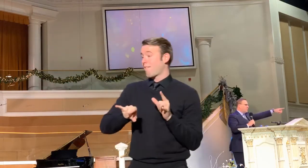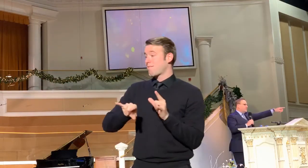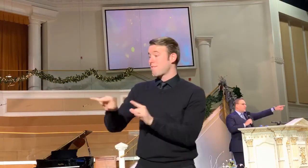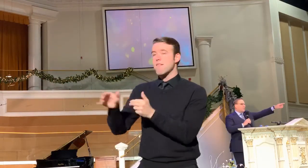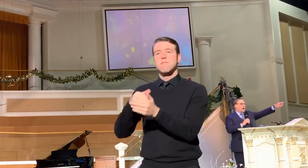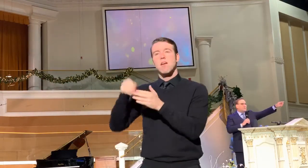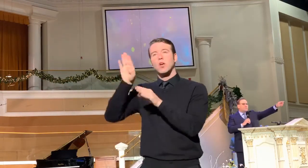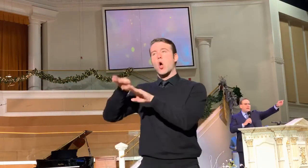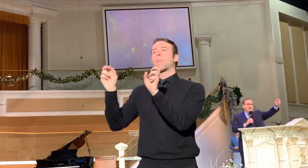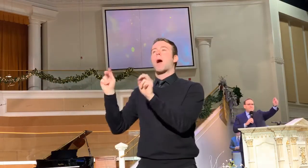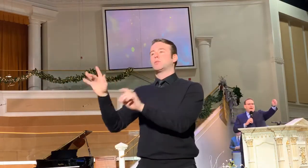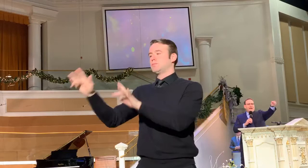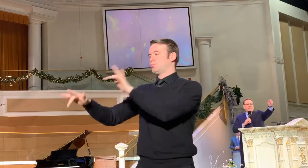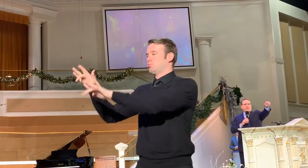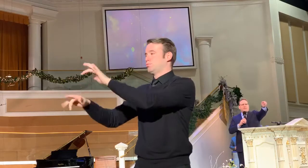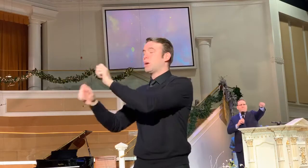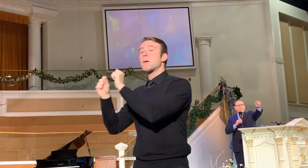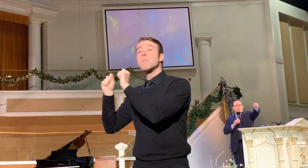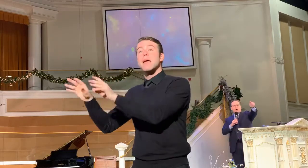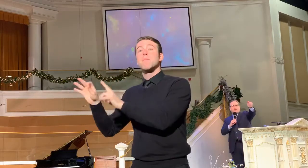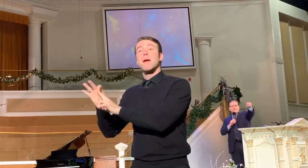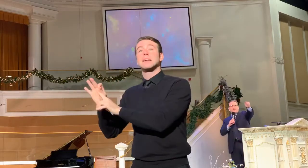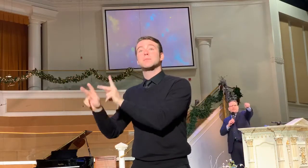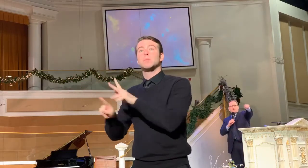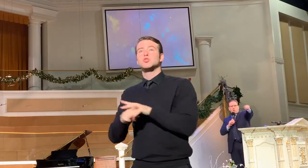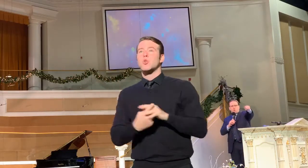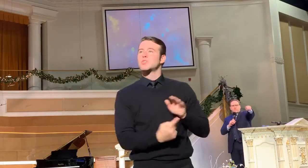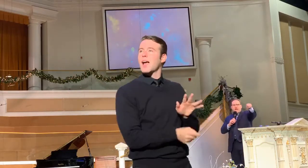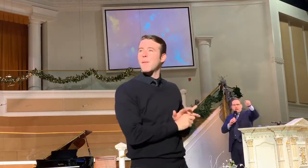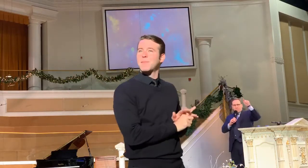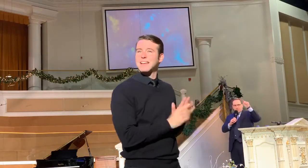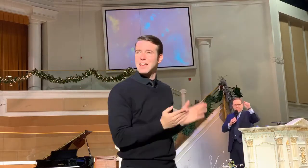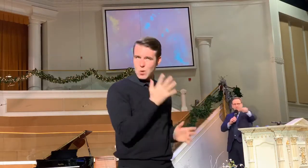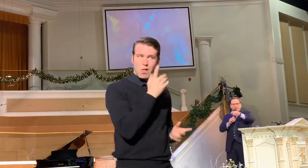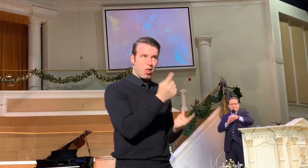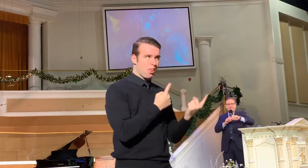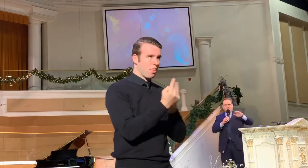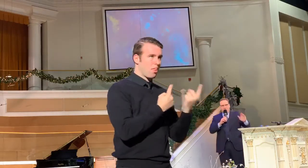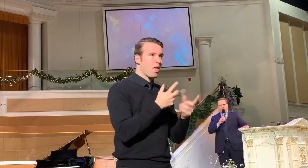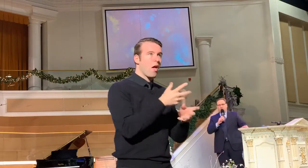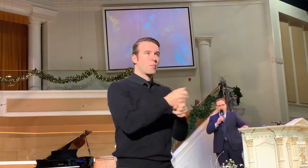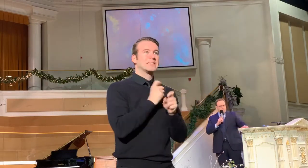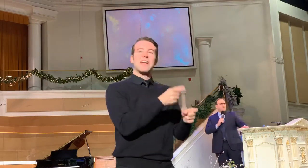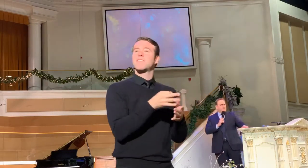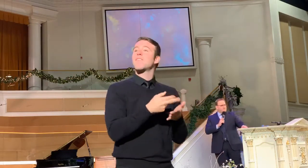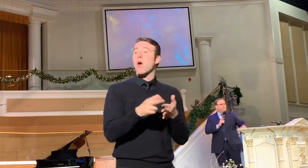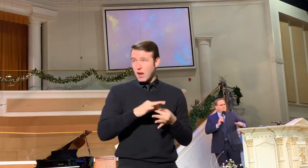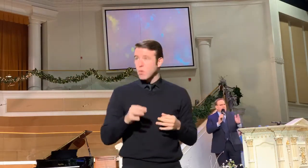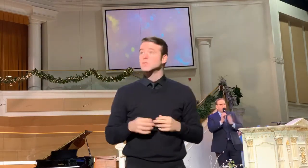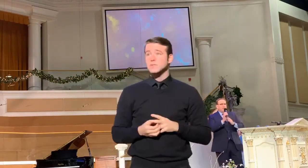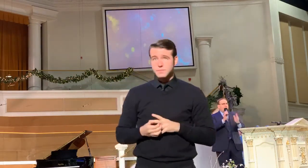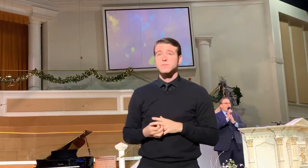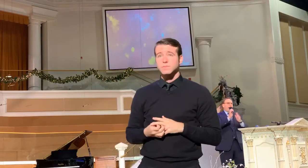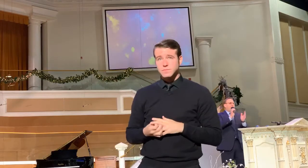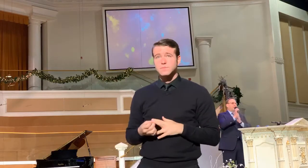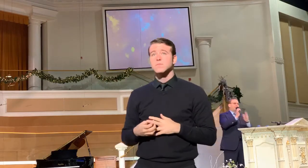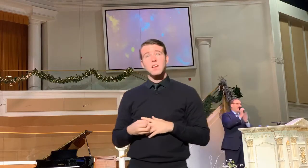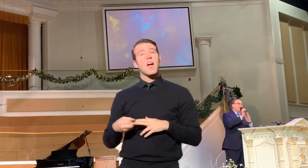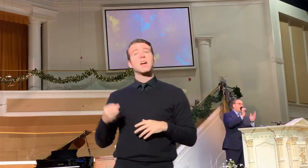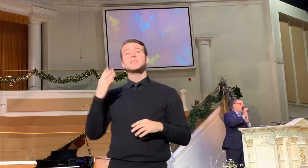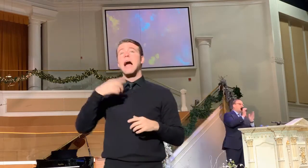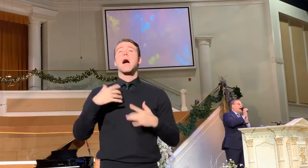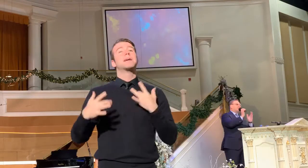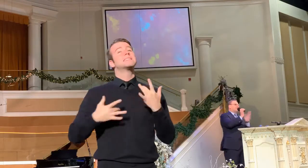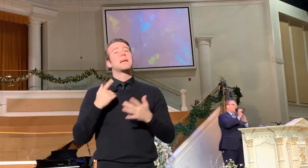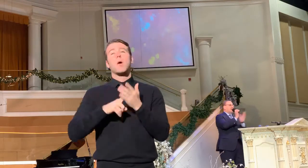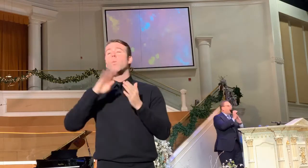that door, and you're going to watch as Pakistani people walk in these doors and receive the gift of the Holy Ghost. Come on, I'm